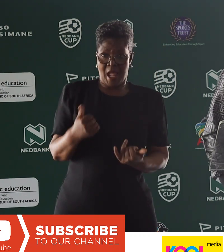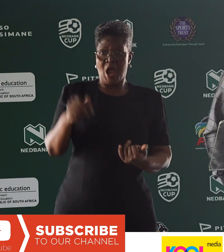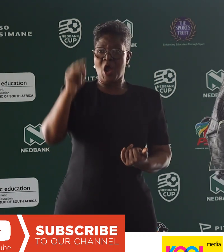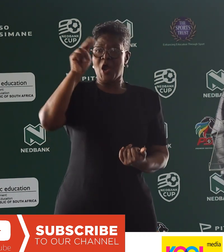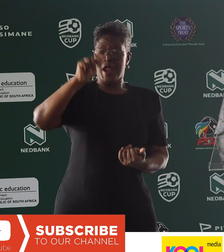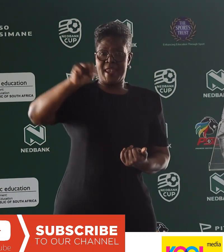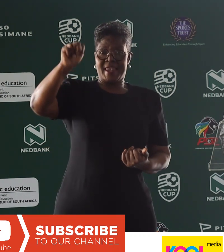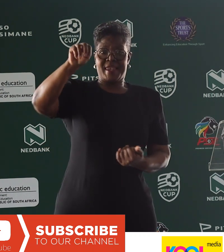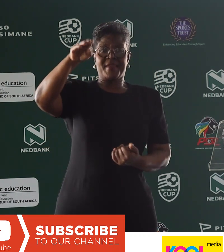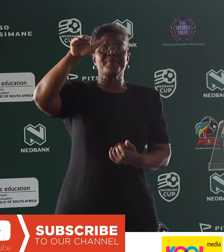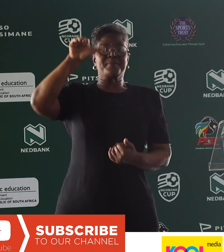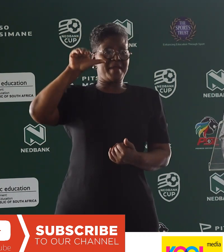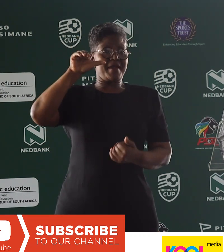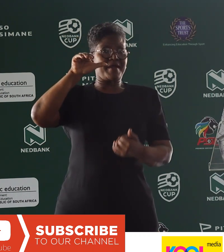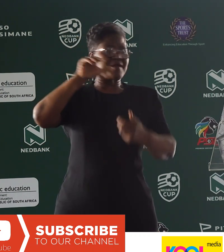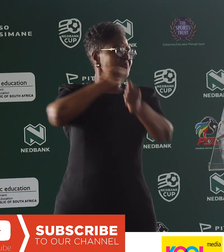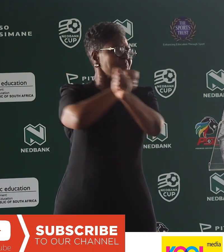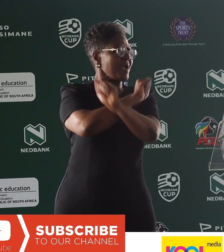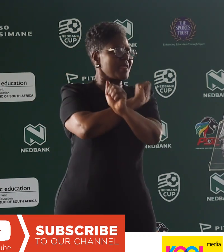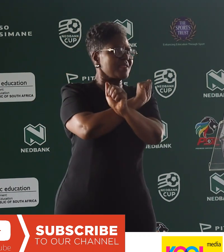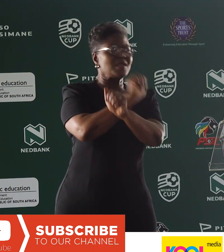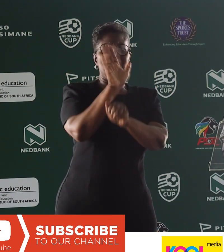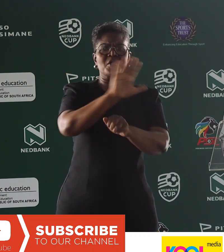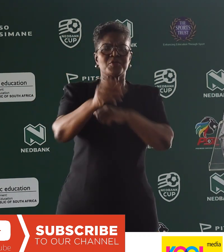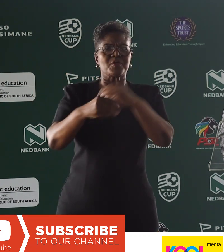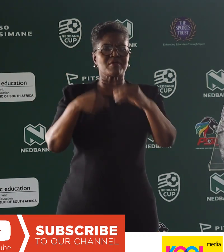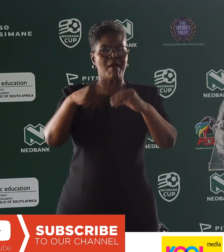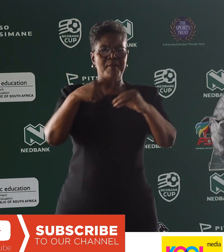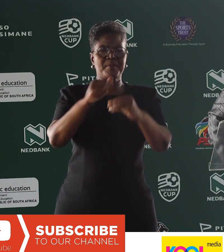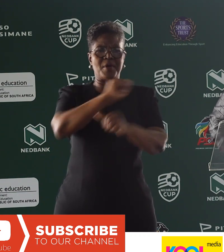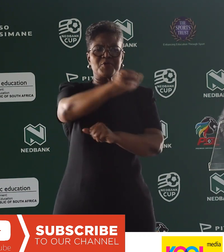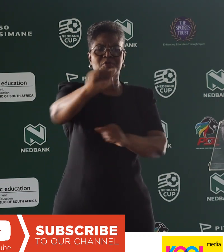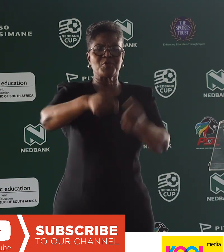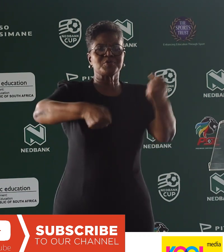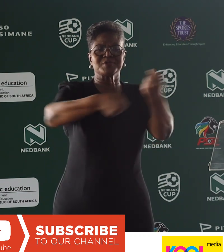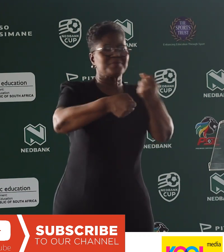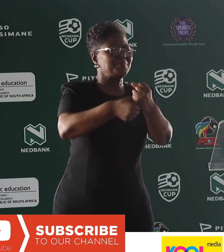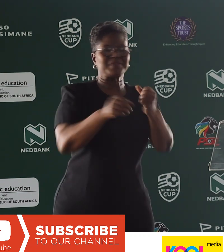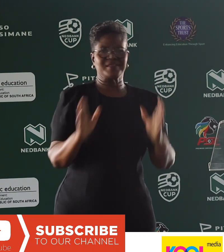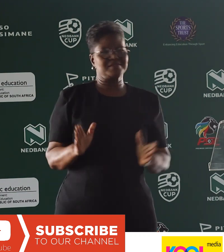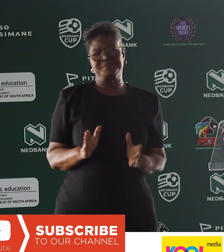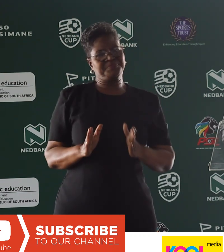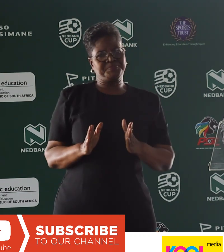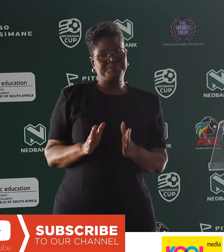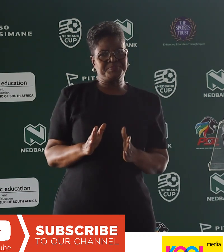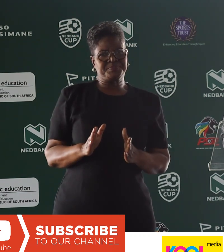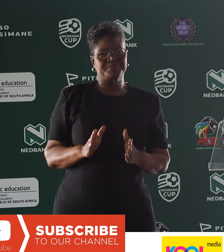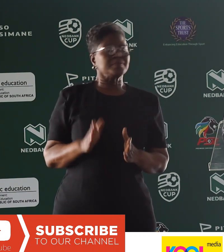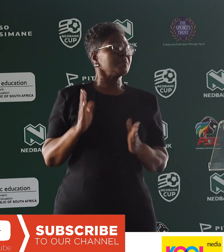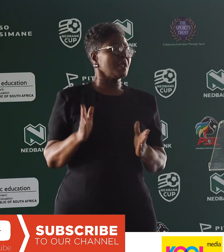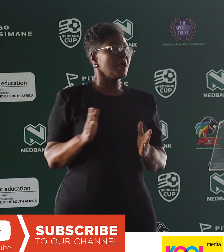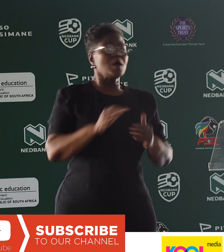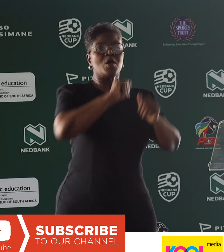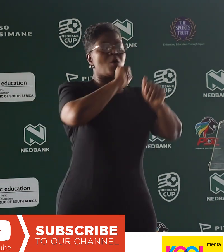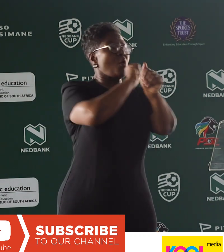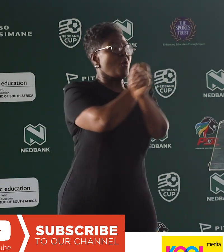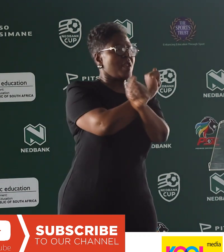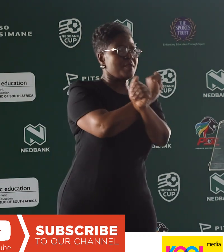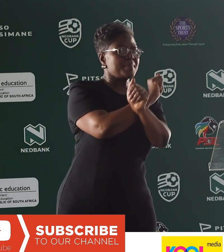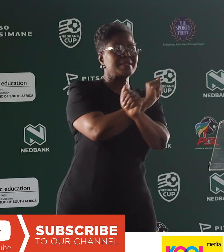and Pirates, it's not about your supporters. You don't only look at your supporters as Orlando Pirates. You look